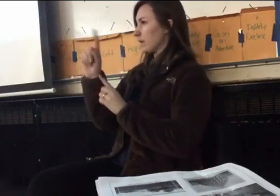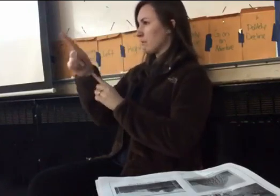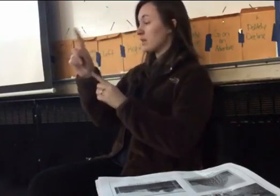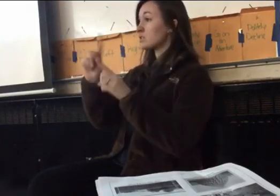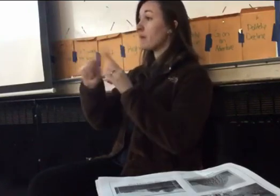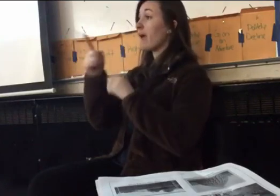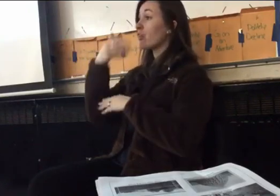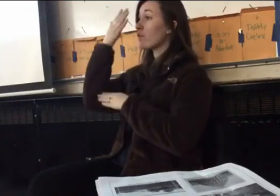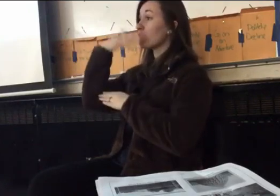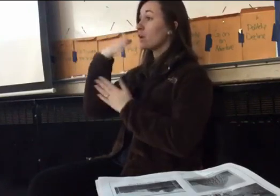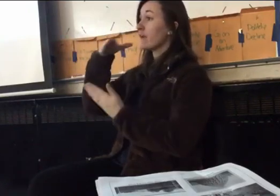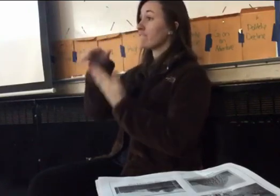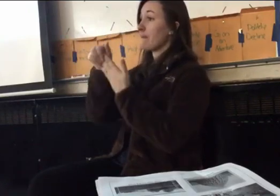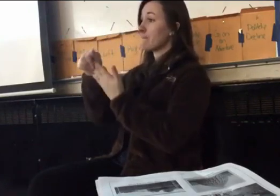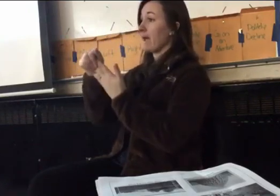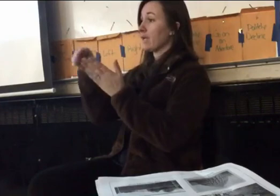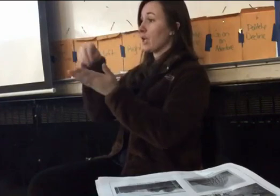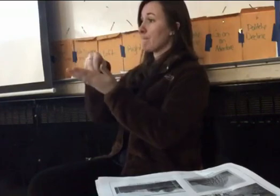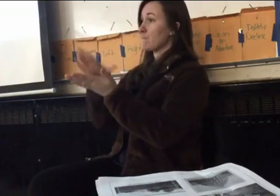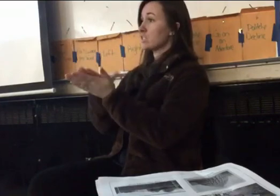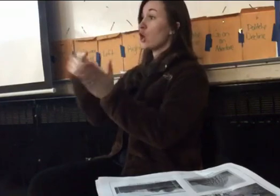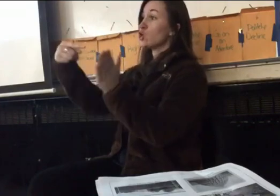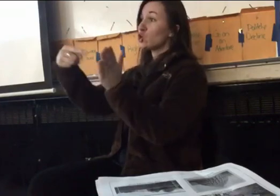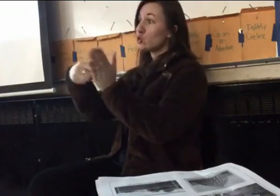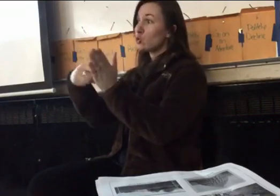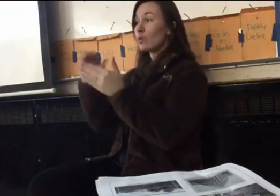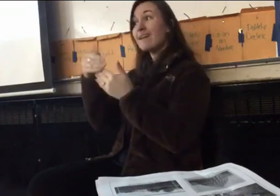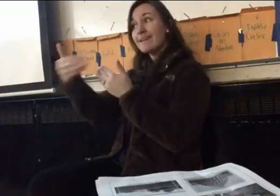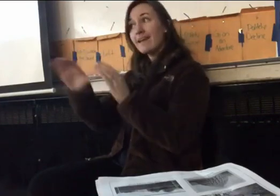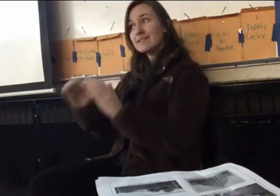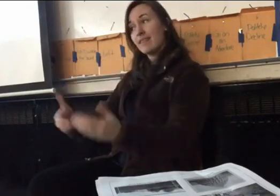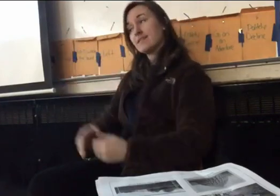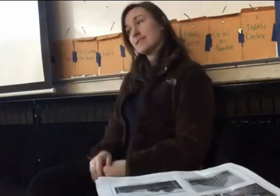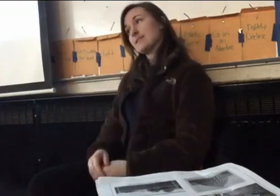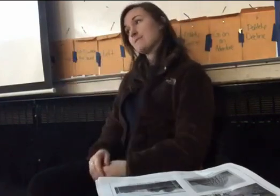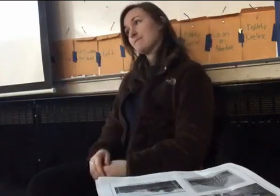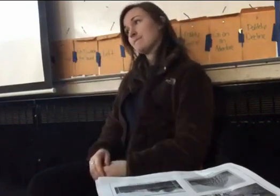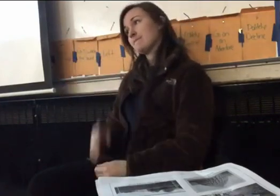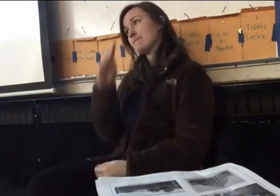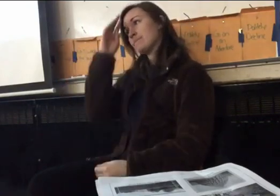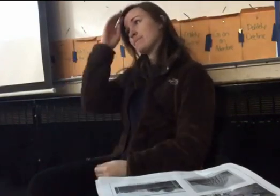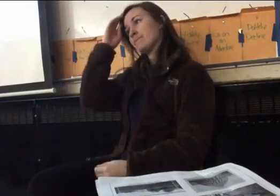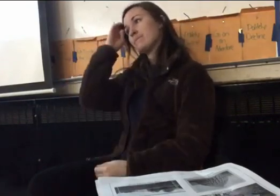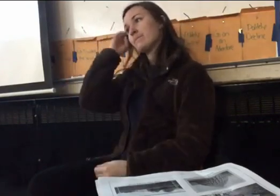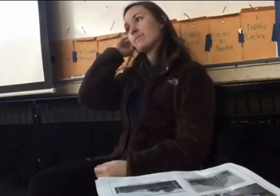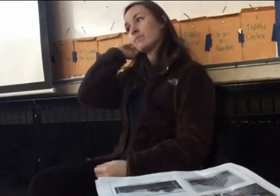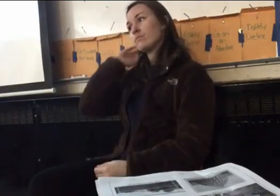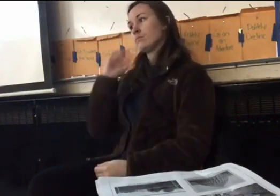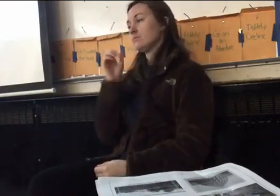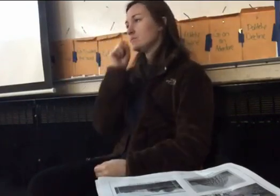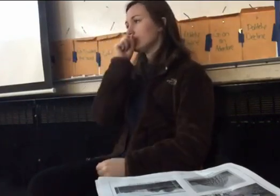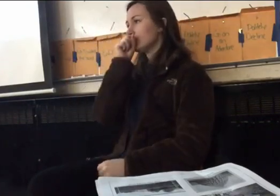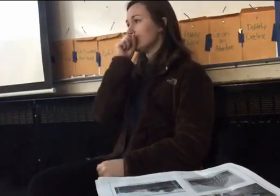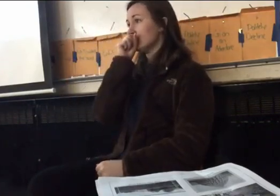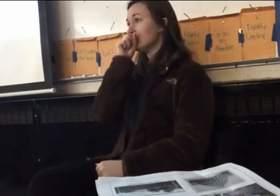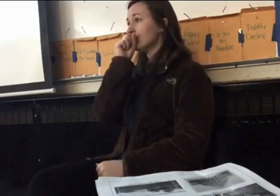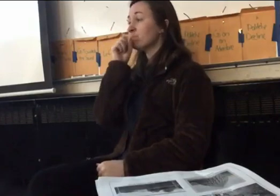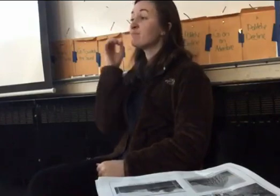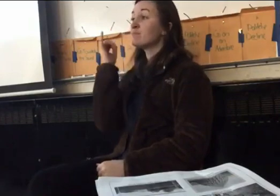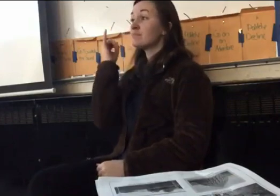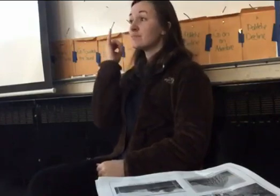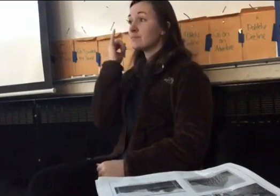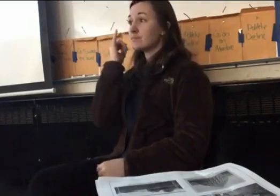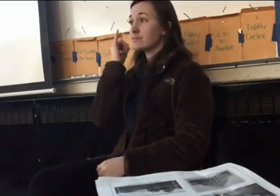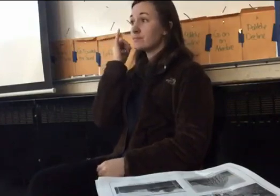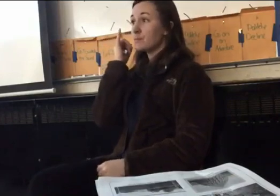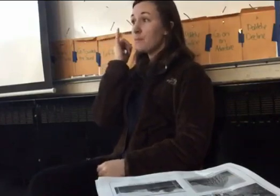packet, do next class period. Because if you put it behind, you're going to have a huge assignment next class period for